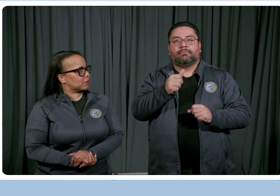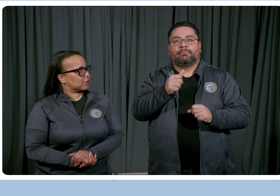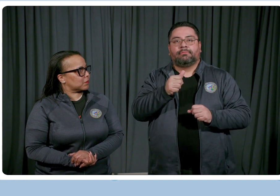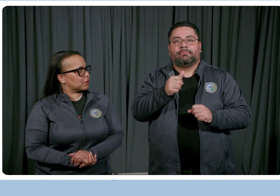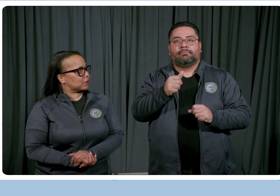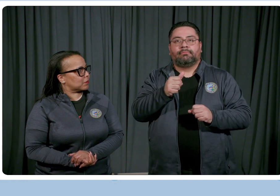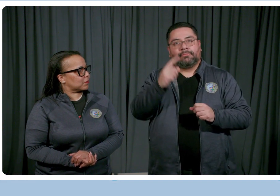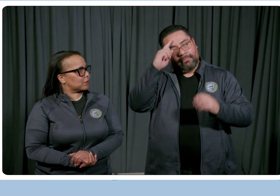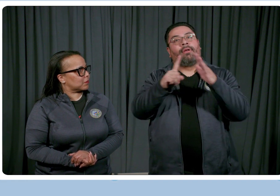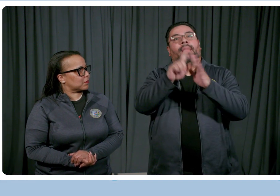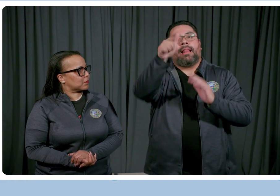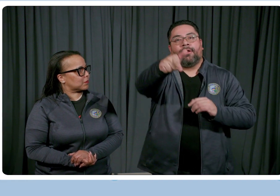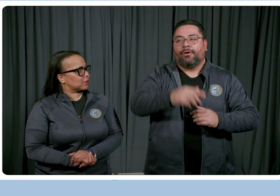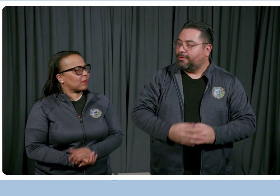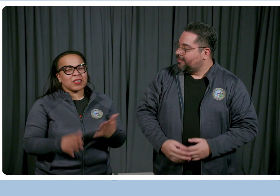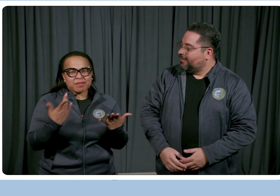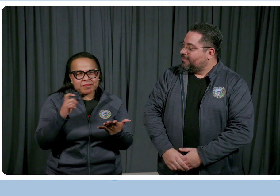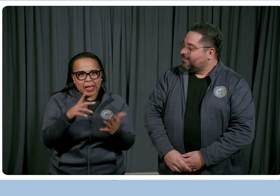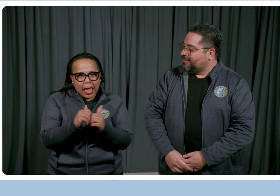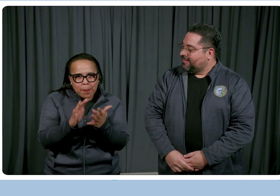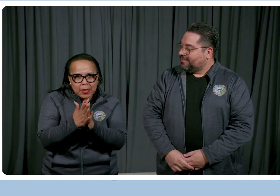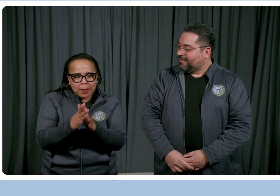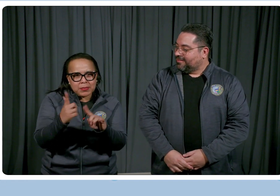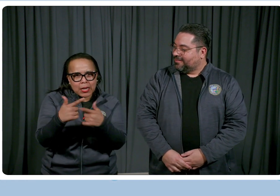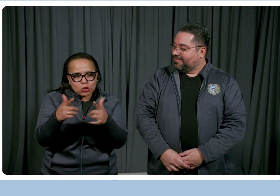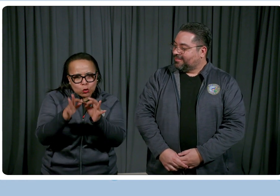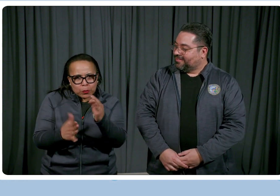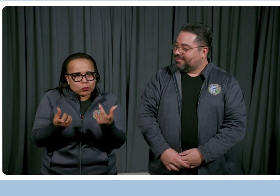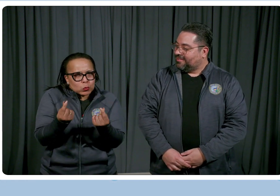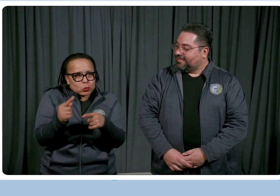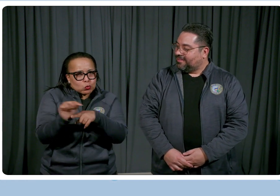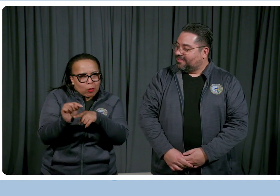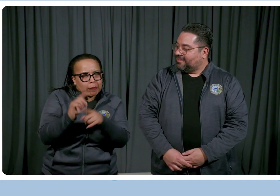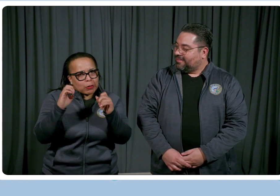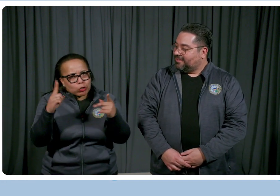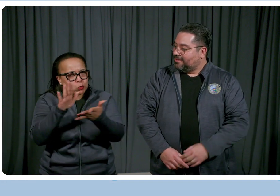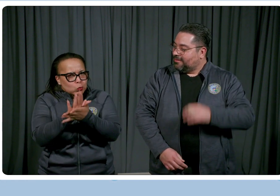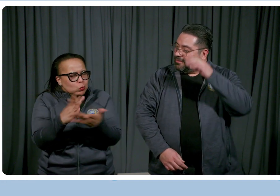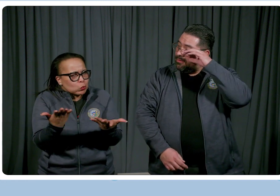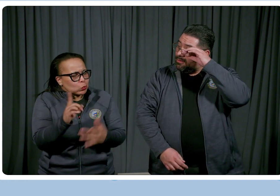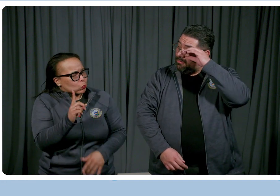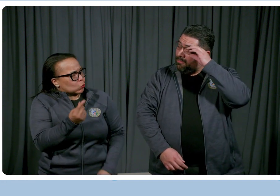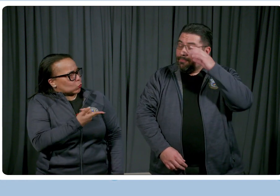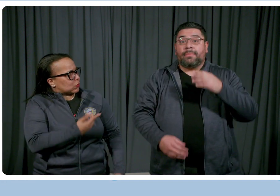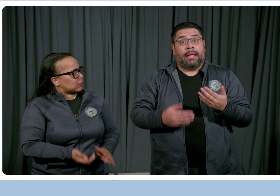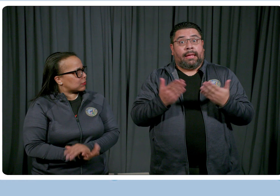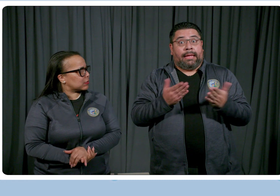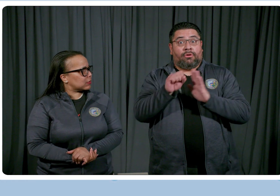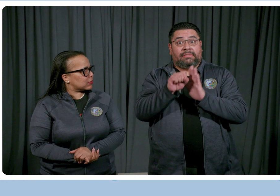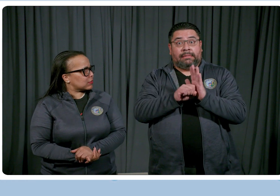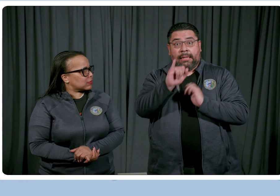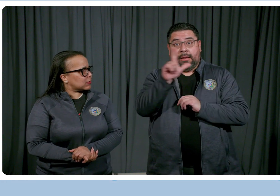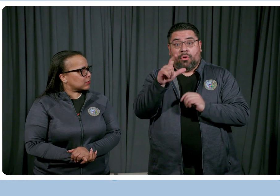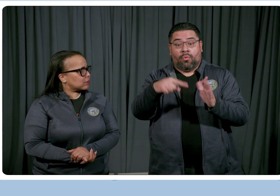a afterthought. And how do you become a sign language interpreter? Like, what kind of training or education did you go through? So here in the state of Illinois, you